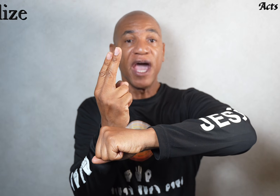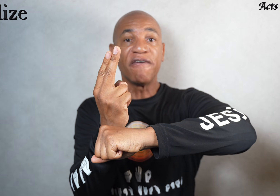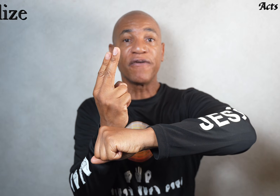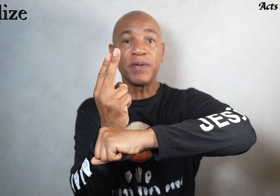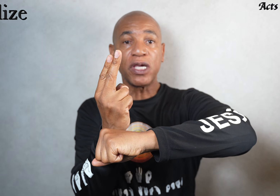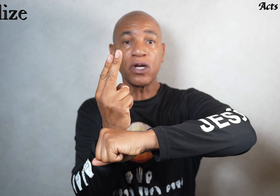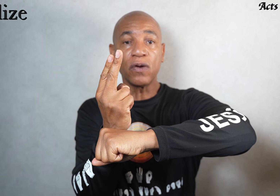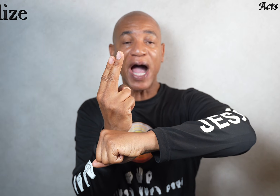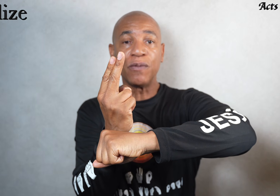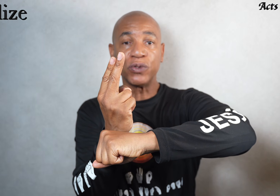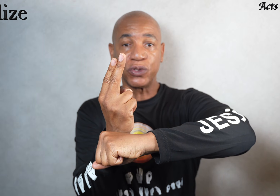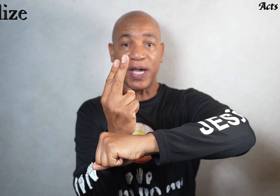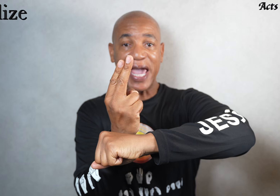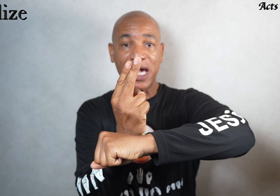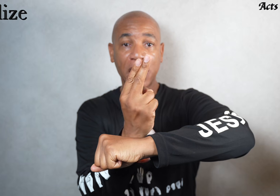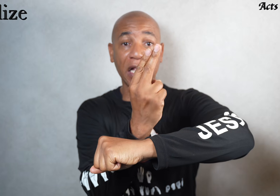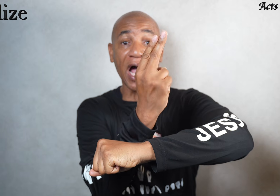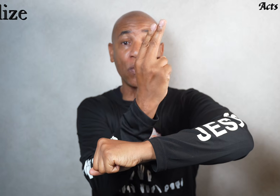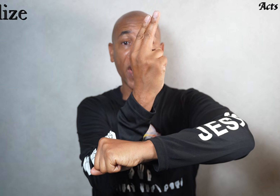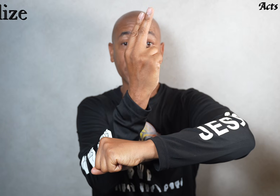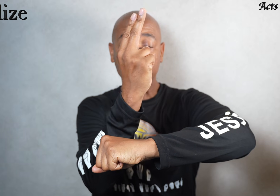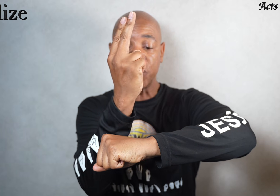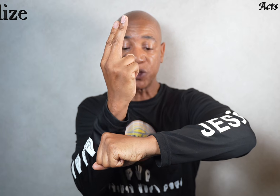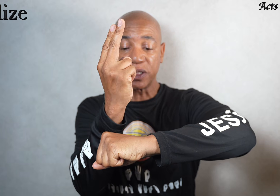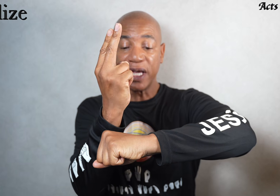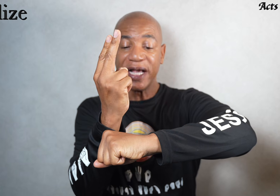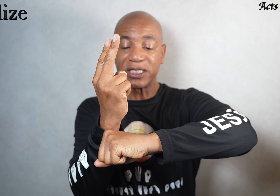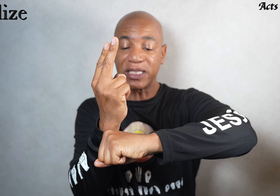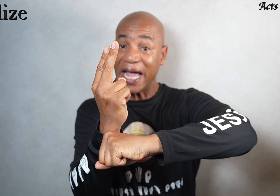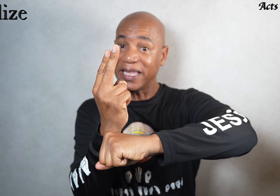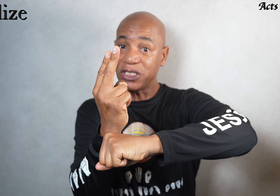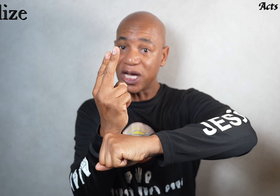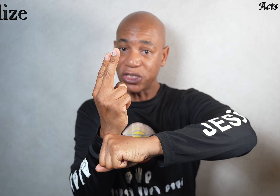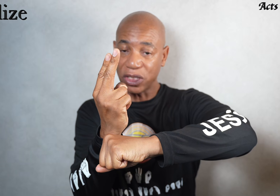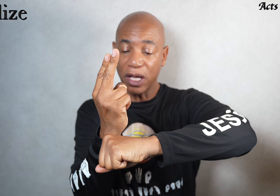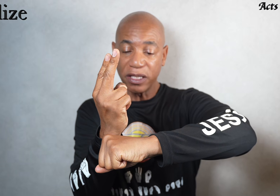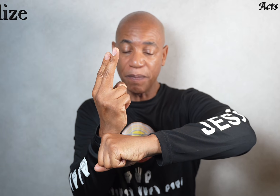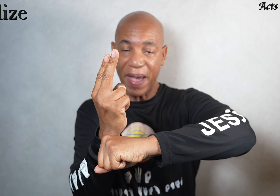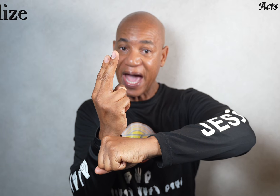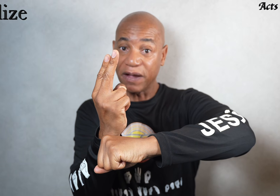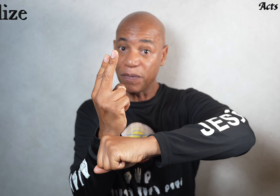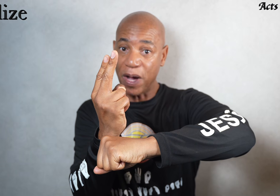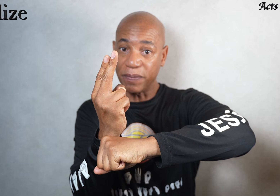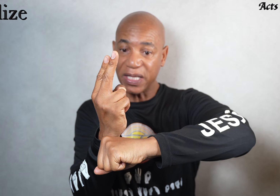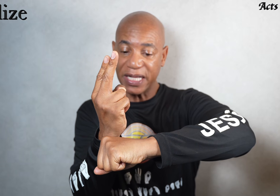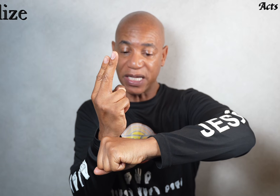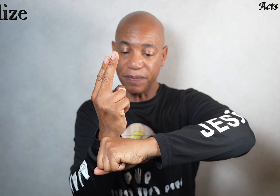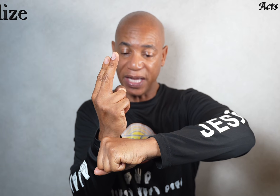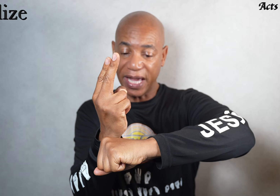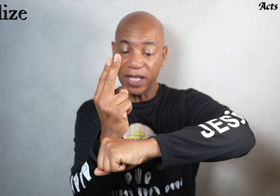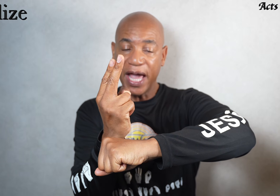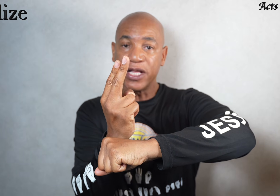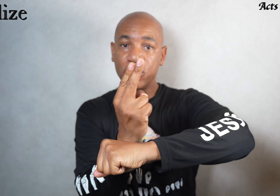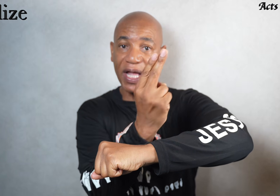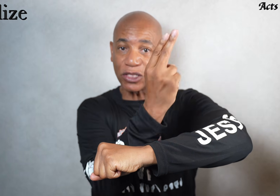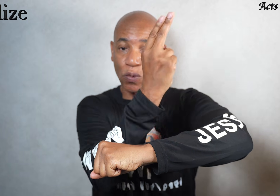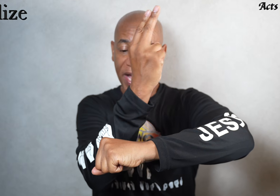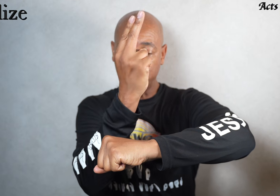from here, I will do a clockwise motion, slightly touching the back of the palm of the non-dominant hand, and do that twice, just